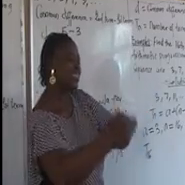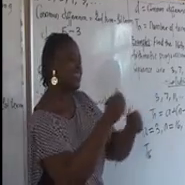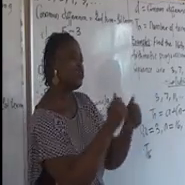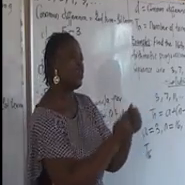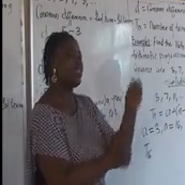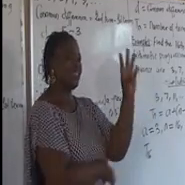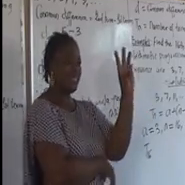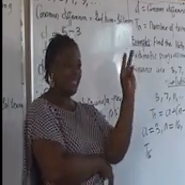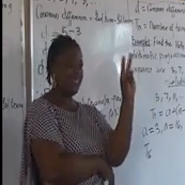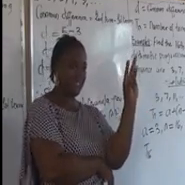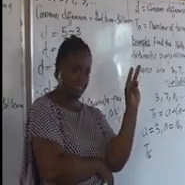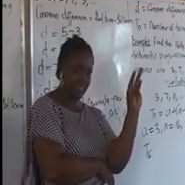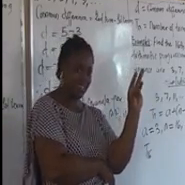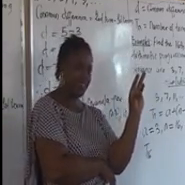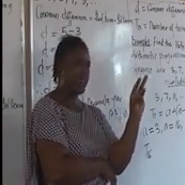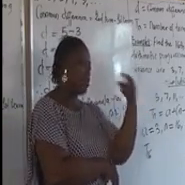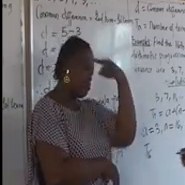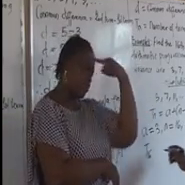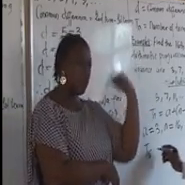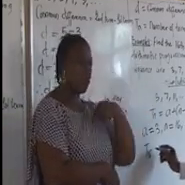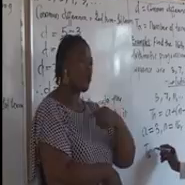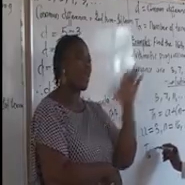Take 16, talk about the 16th term.